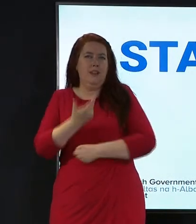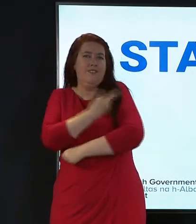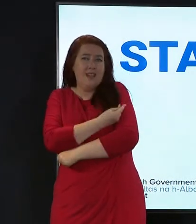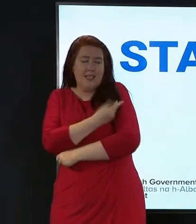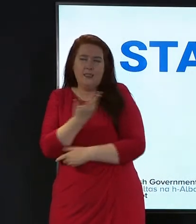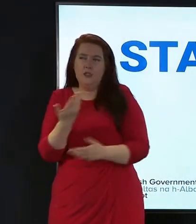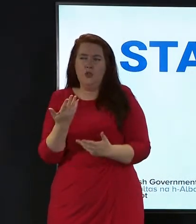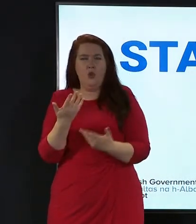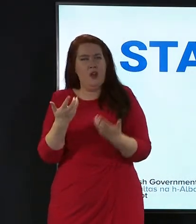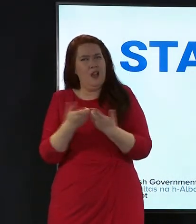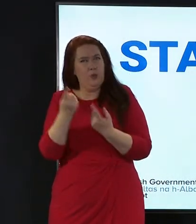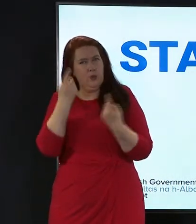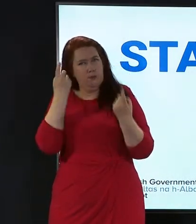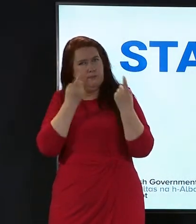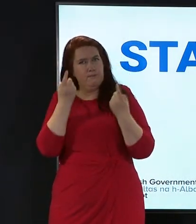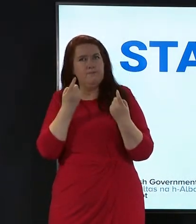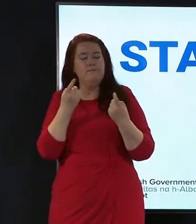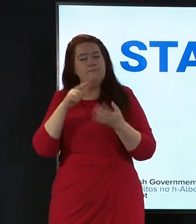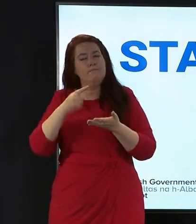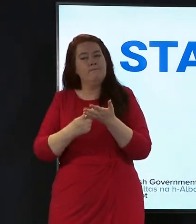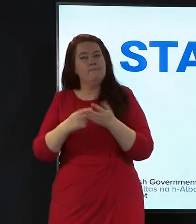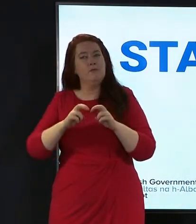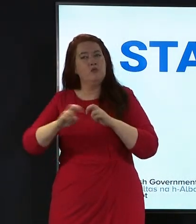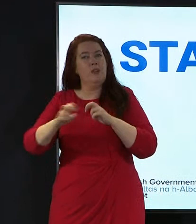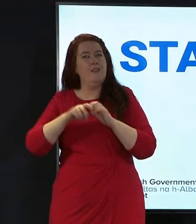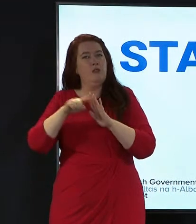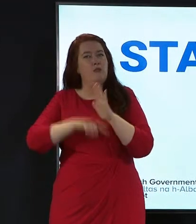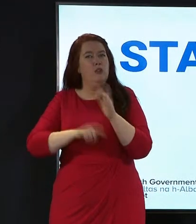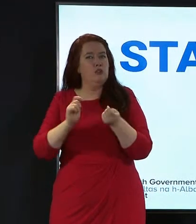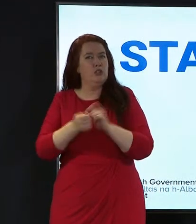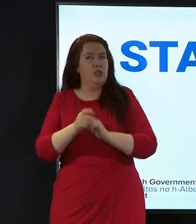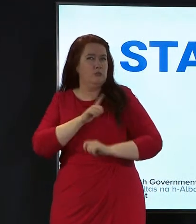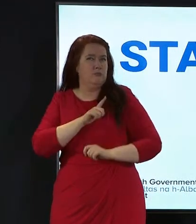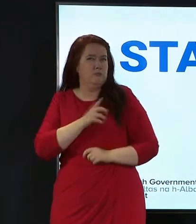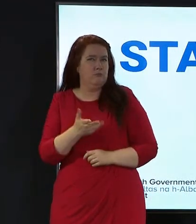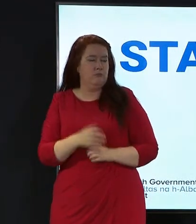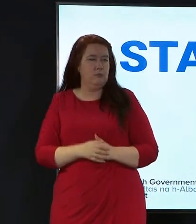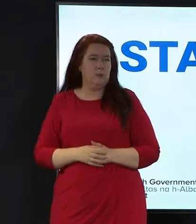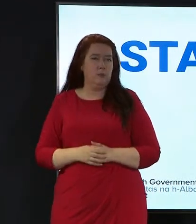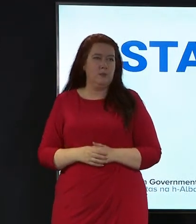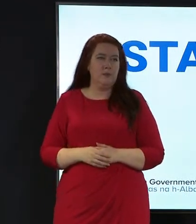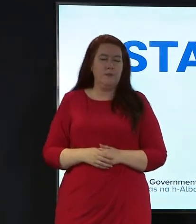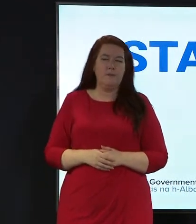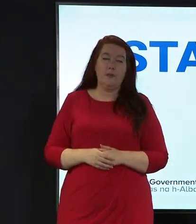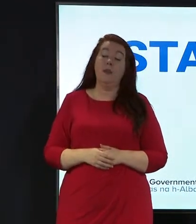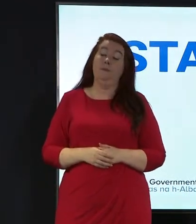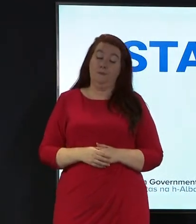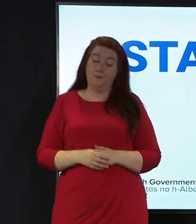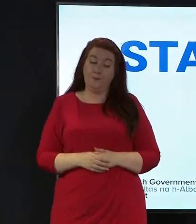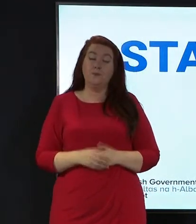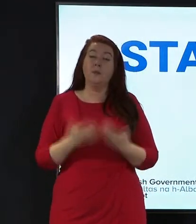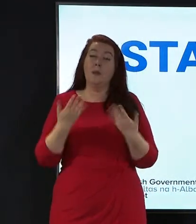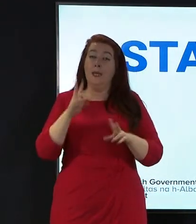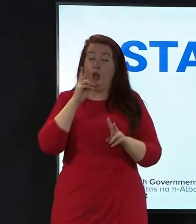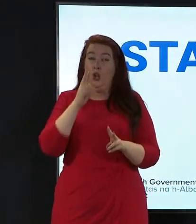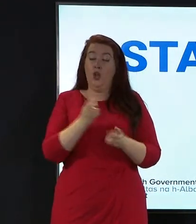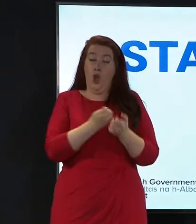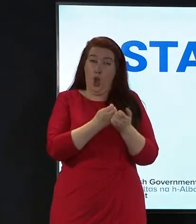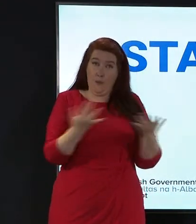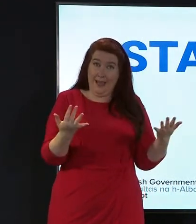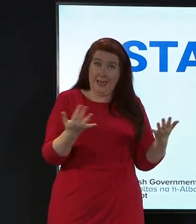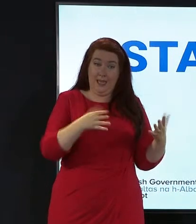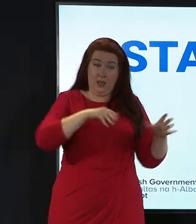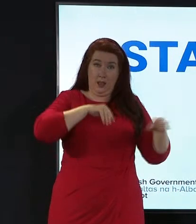of the considerations and considerations going forward? We have been looking at case incidents in terms